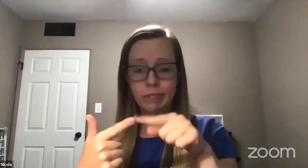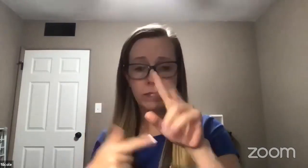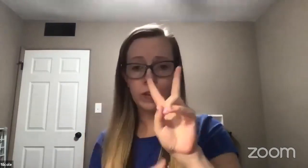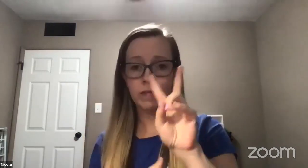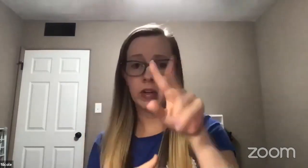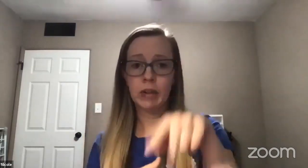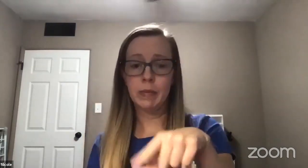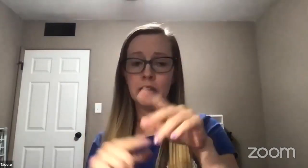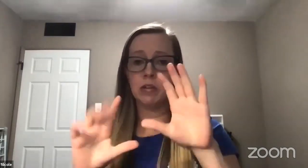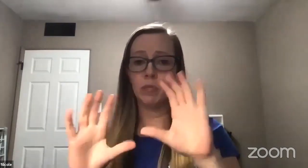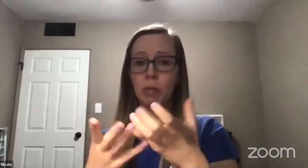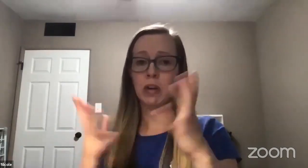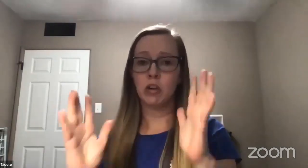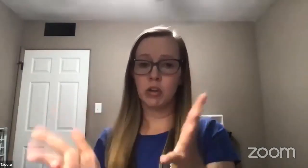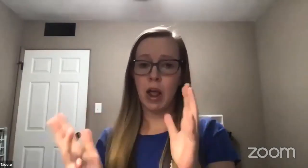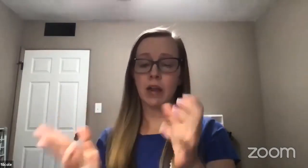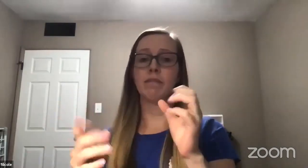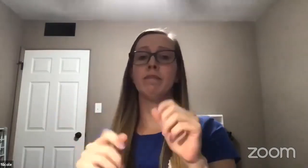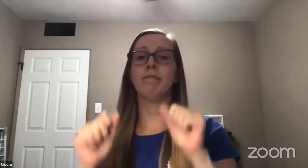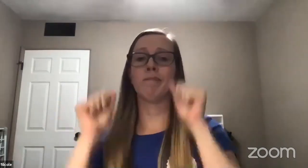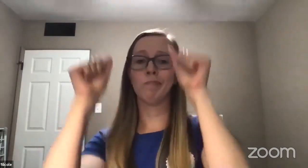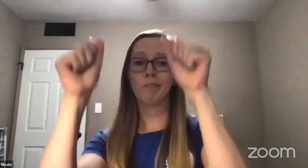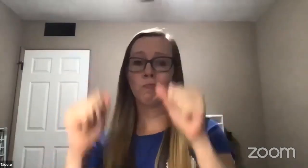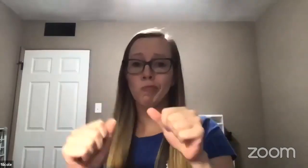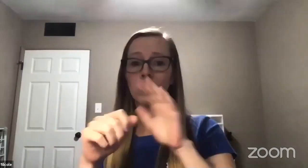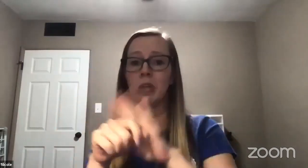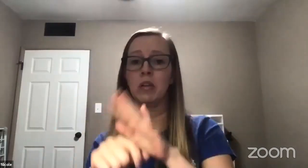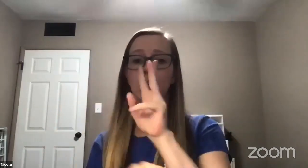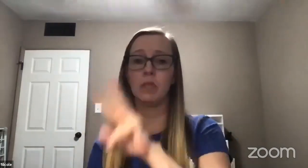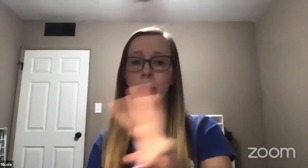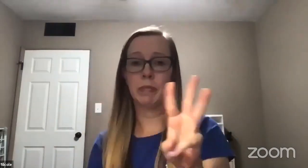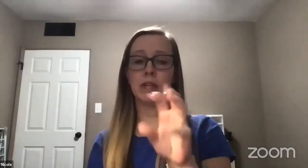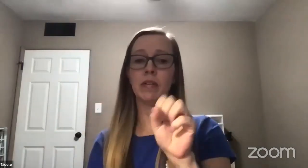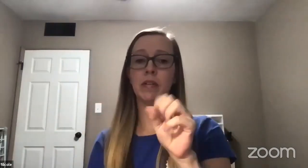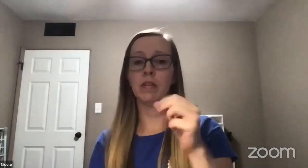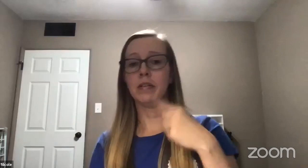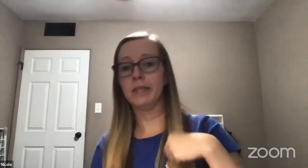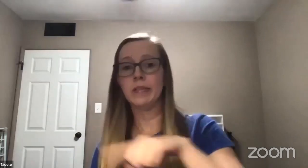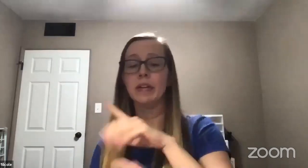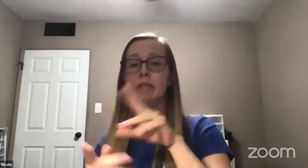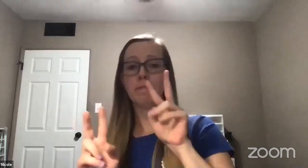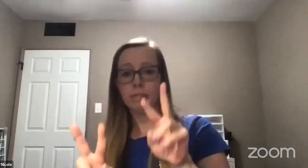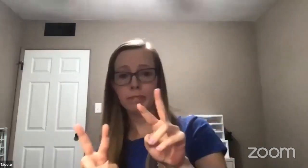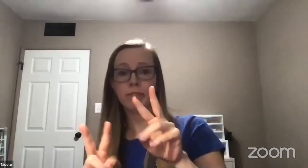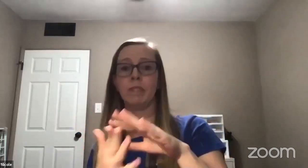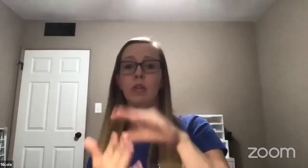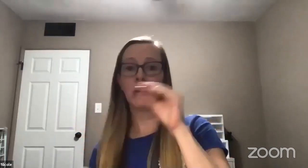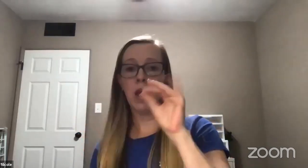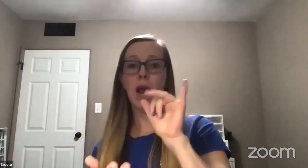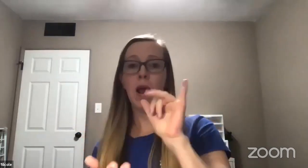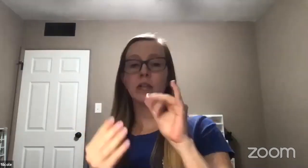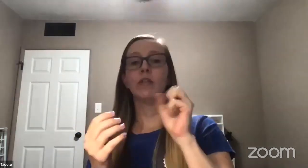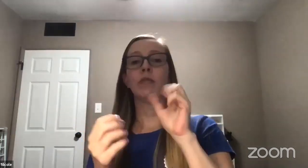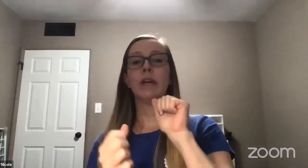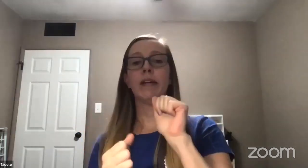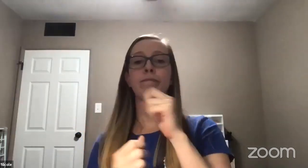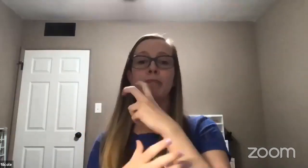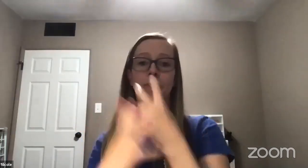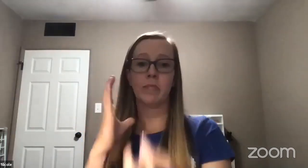one of those videos on the website, but we can post those on the website so